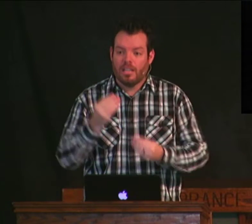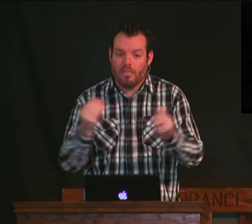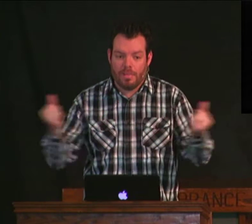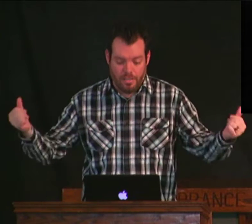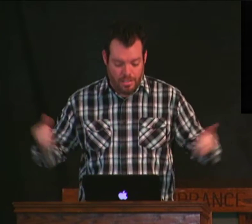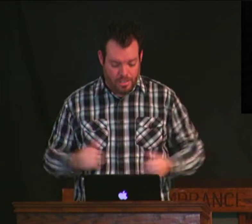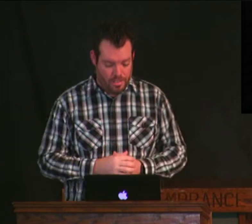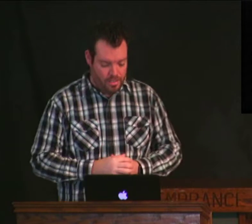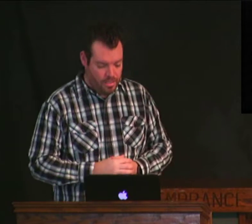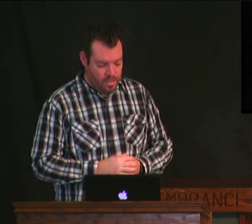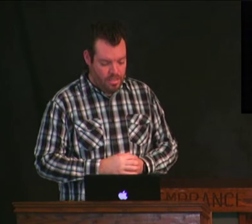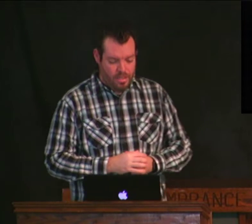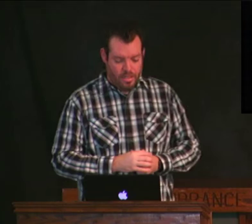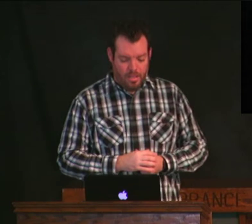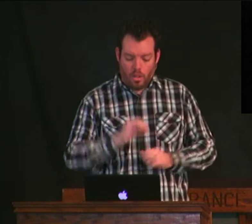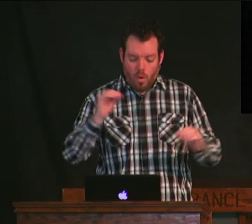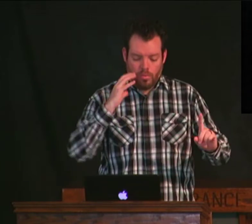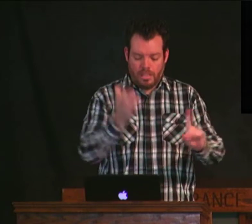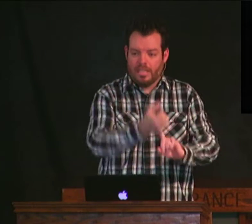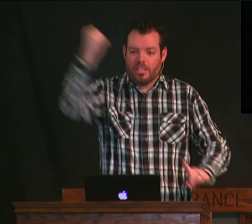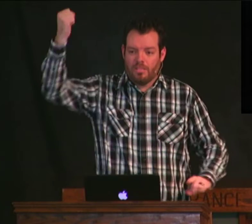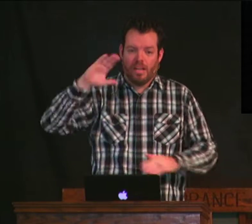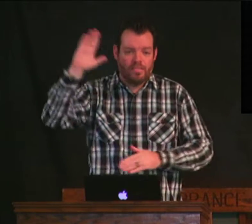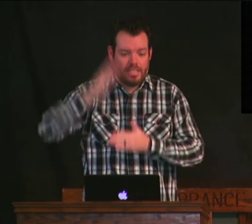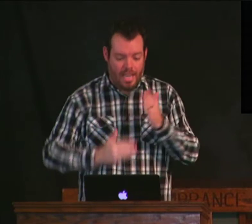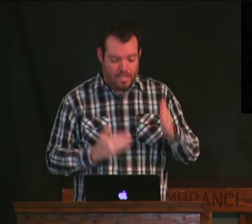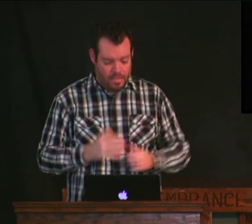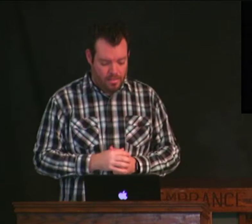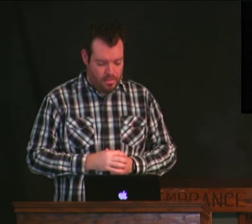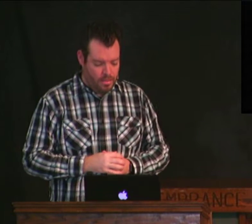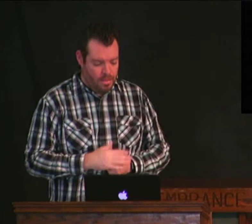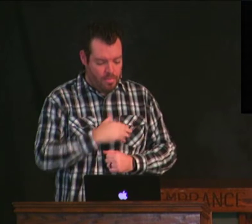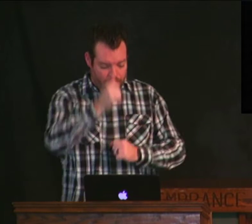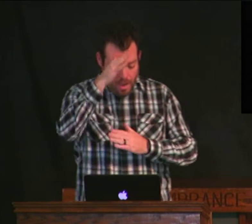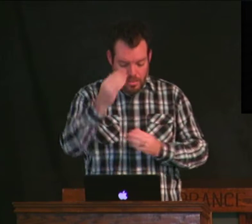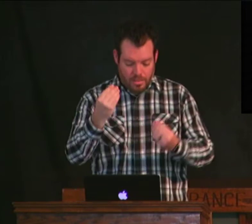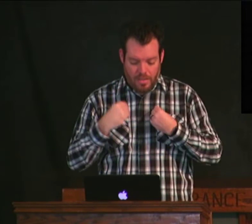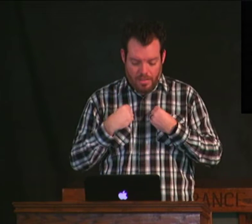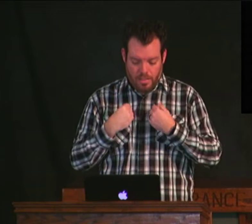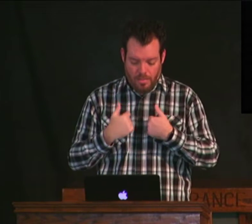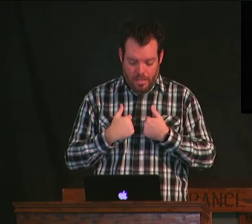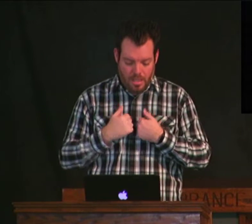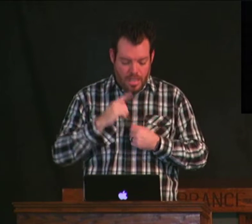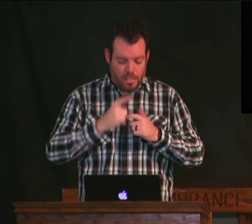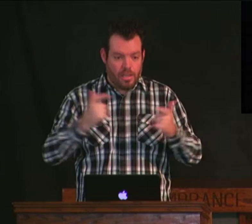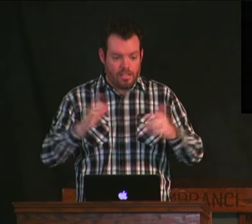never perish. No one will snatch them out of his hand. My Father who has given to me is greater than